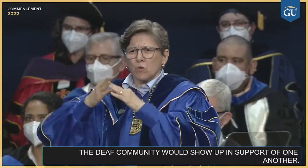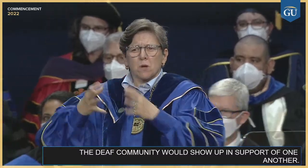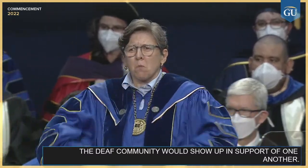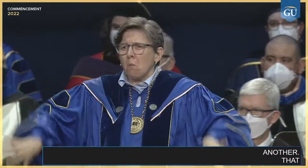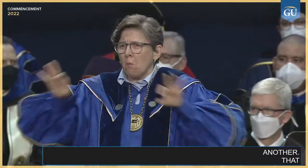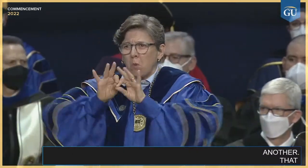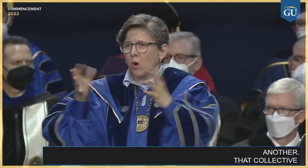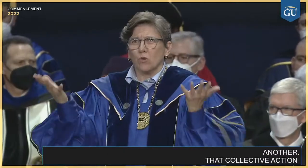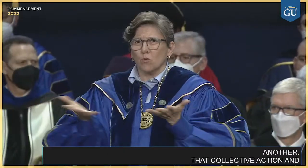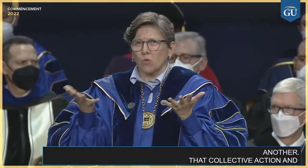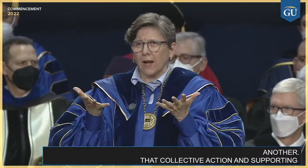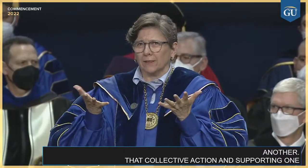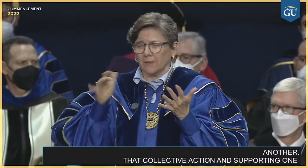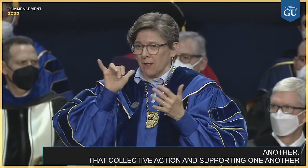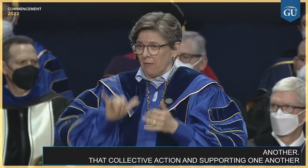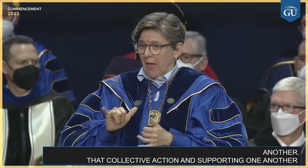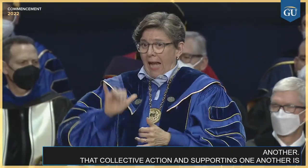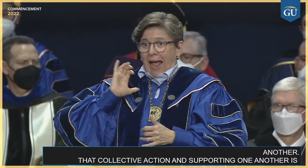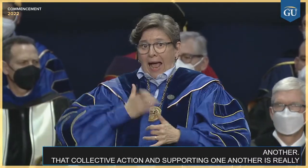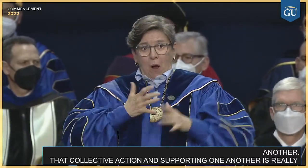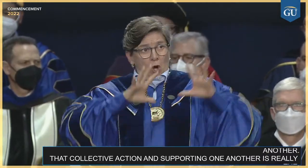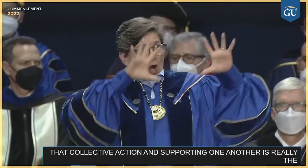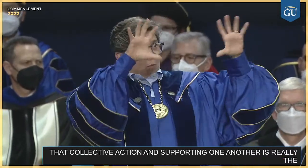is the strength of our community.